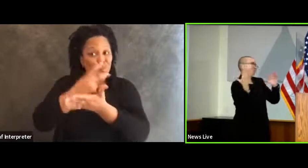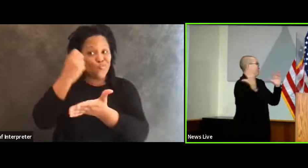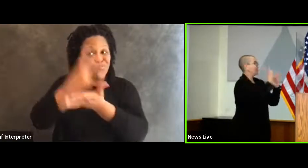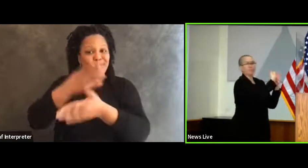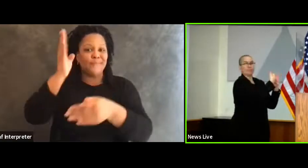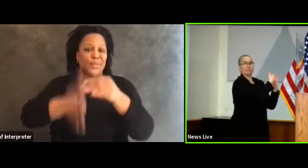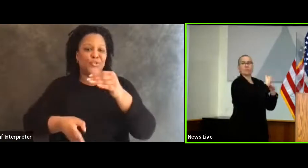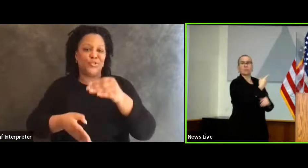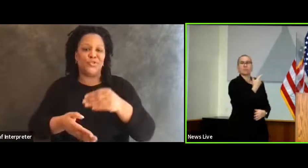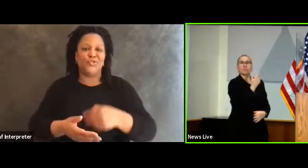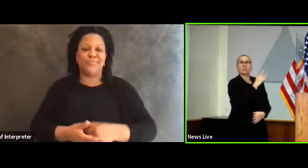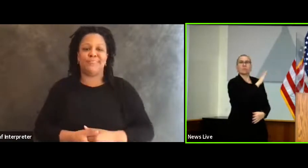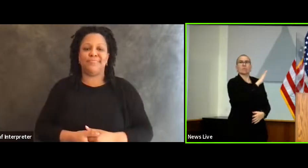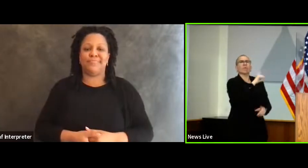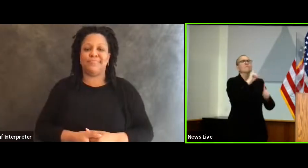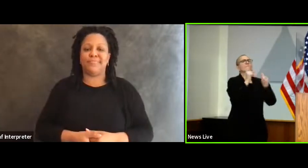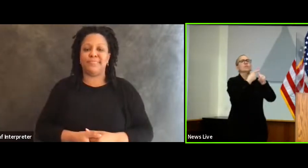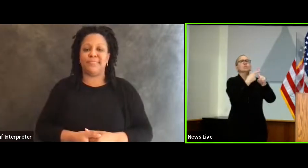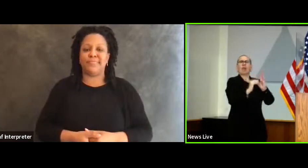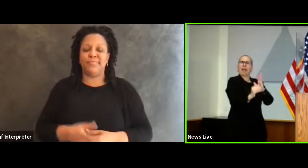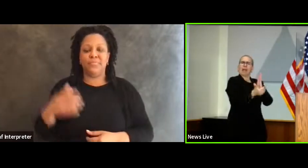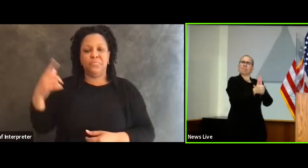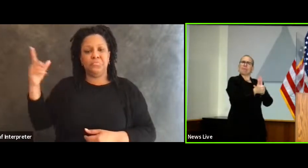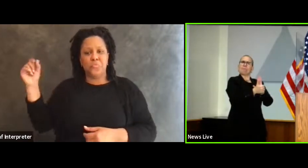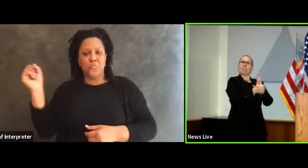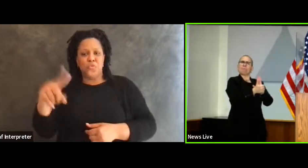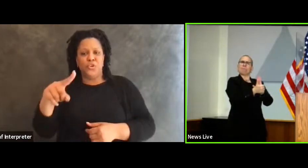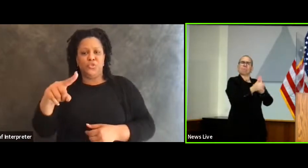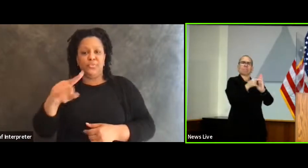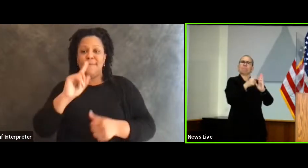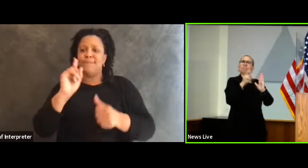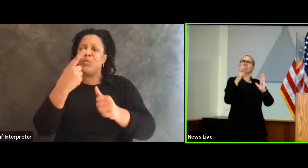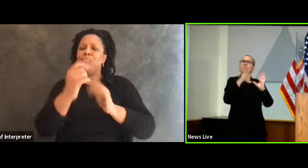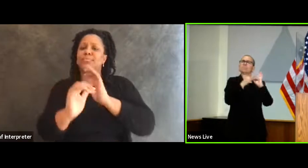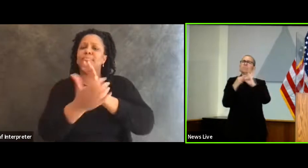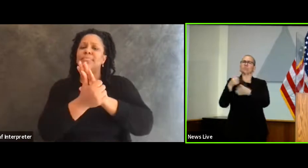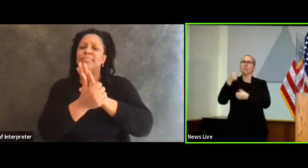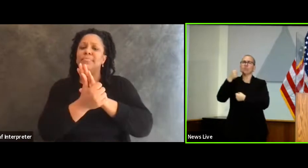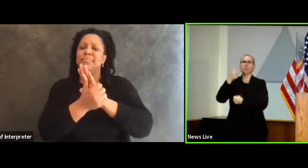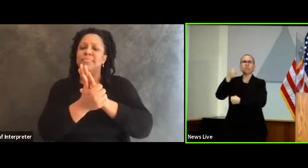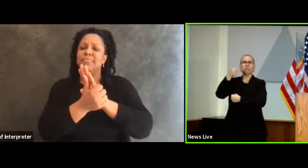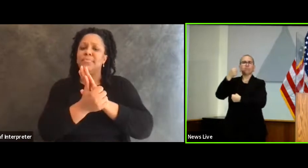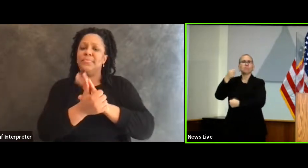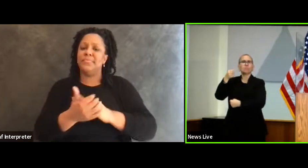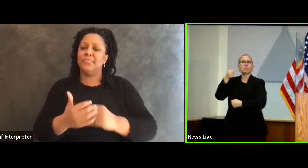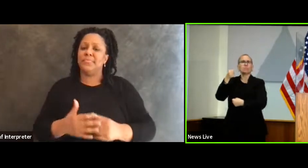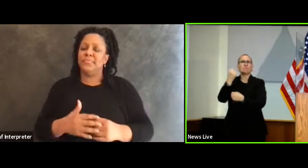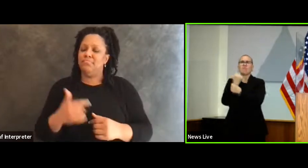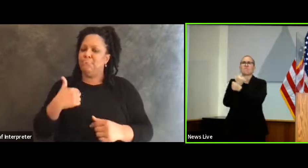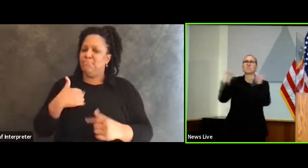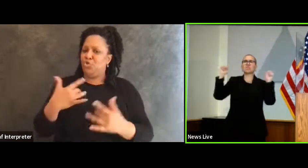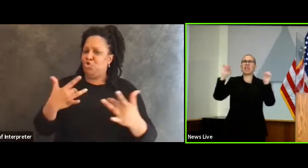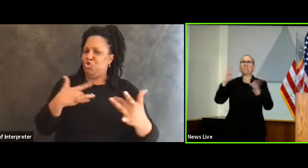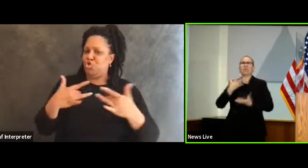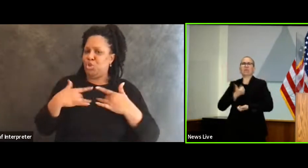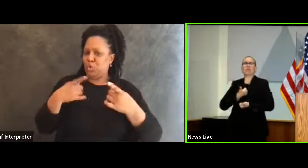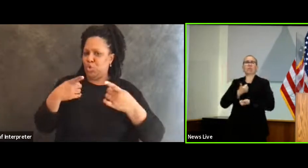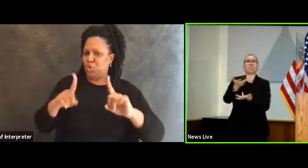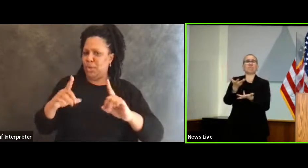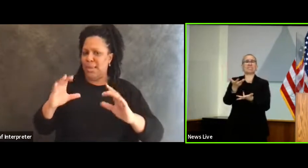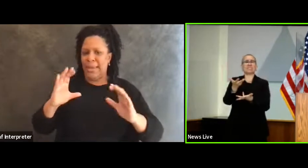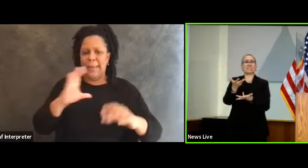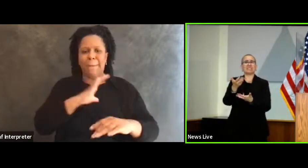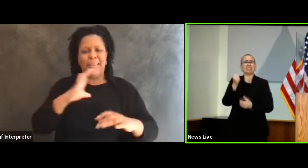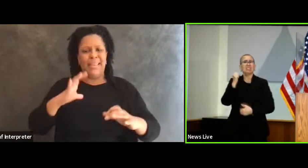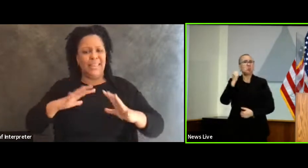On the First Amendment stuff, and that was the other one, obviously, there has been concern expressed in committee. There was concerns expressed during the post board hearing about First